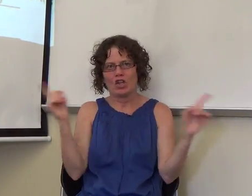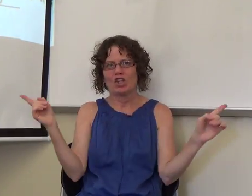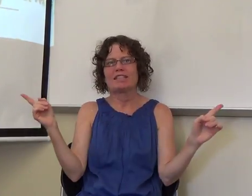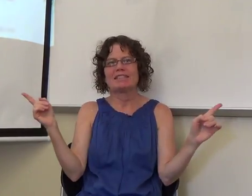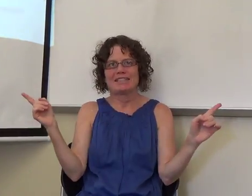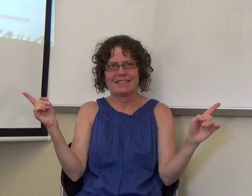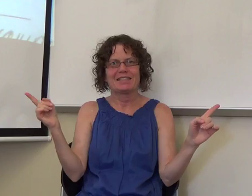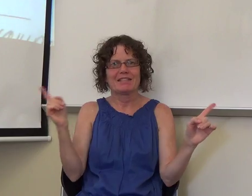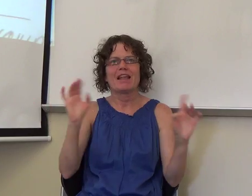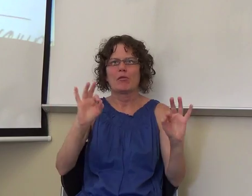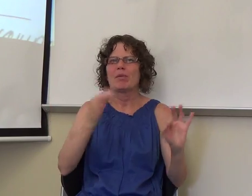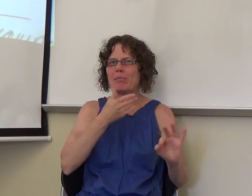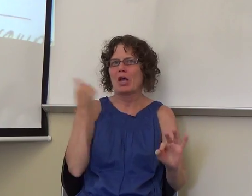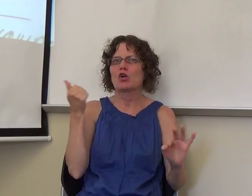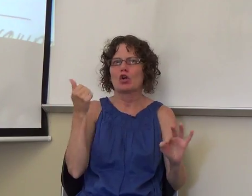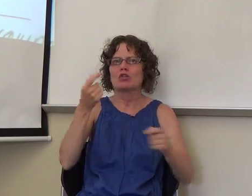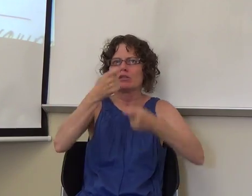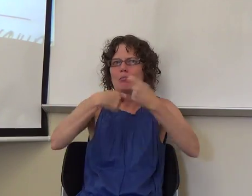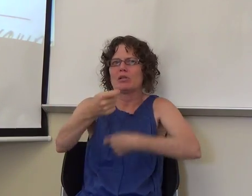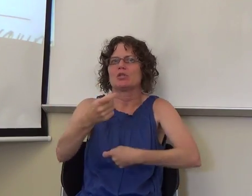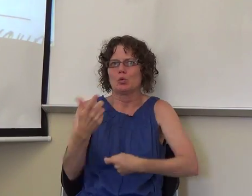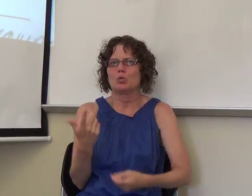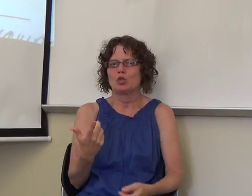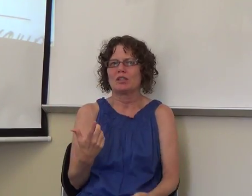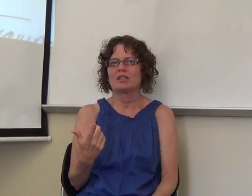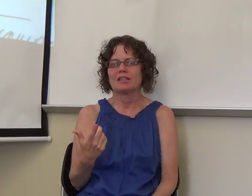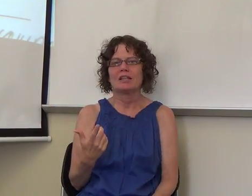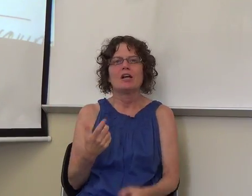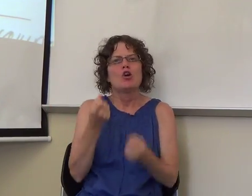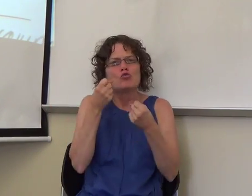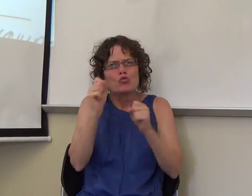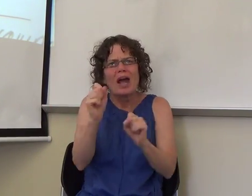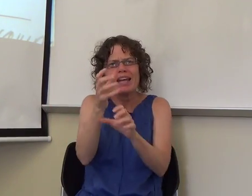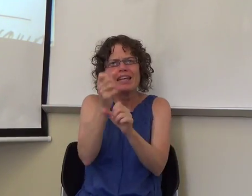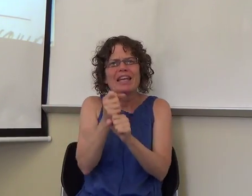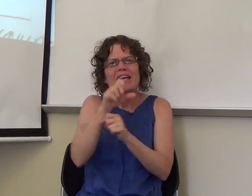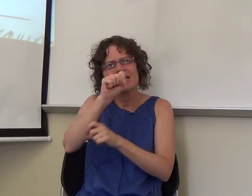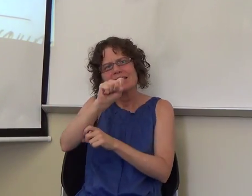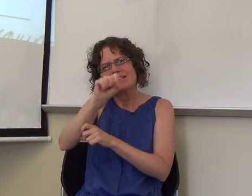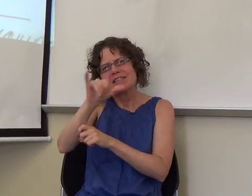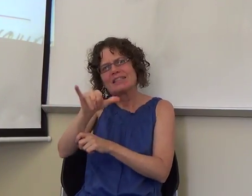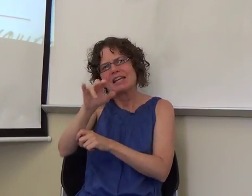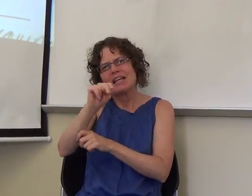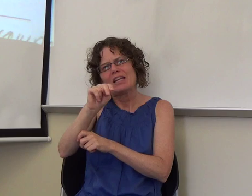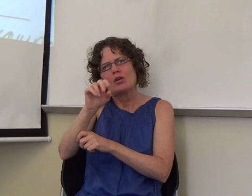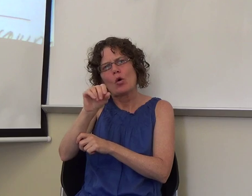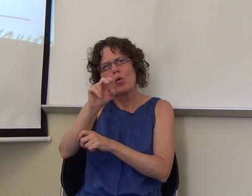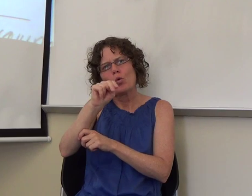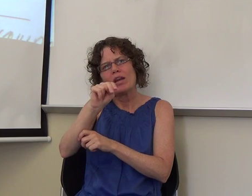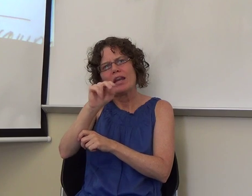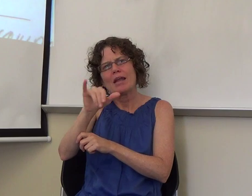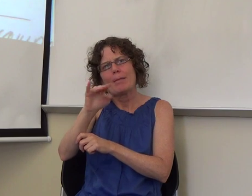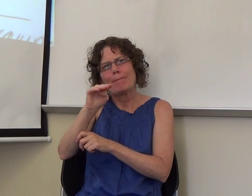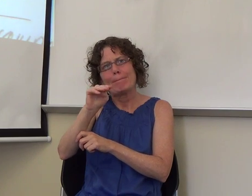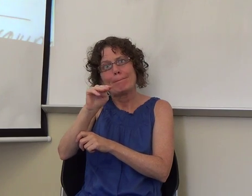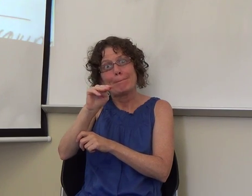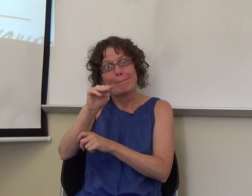in there, okay? Try to get a synonym. What's a synonym? You remember Same